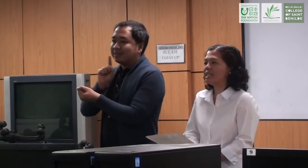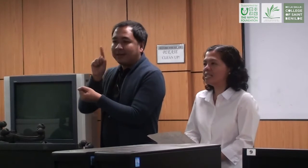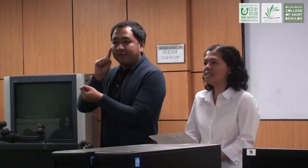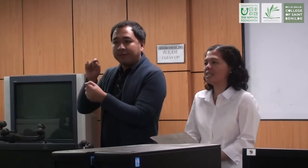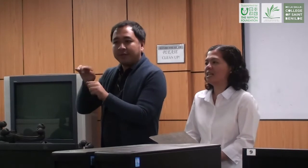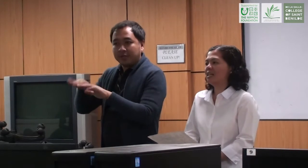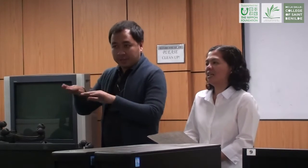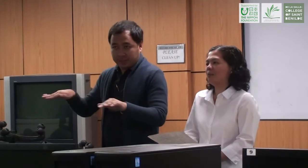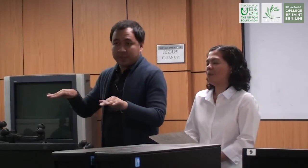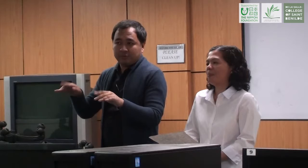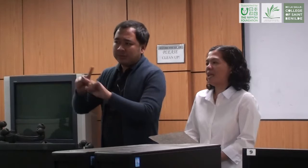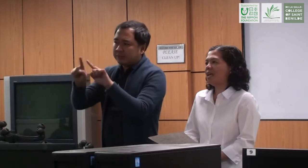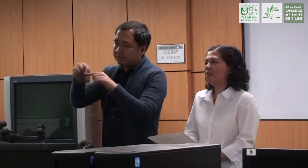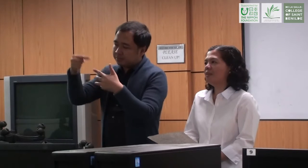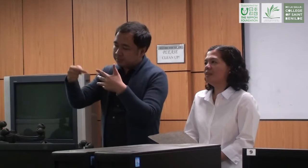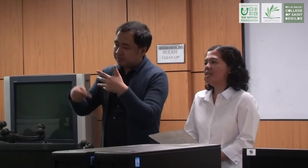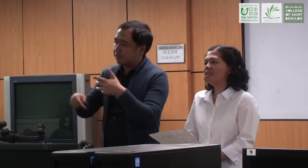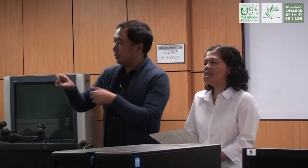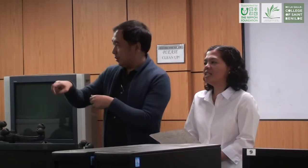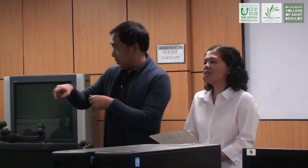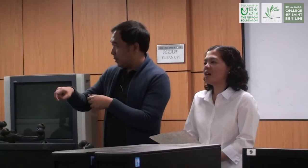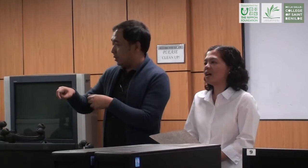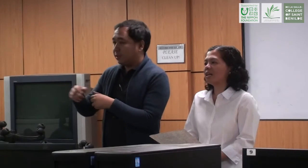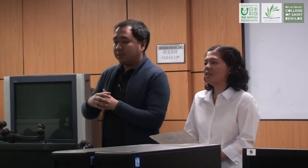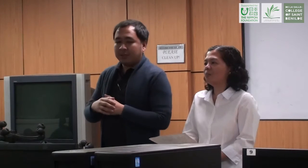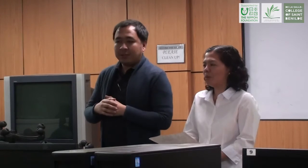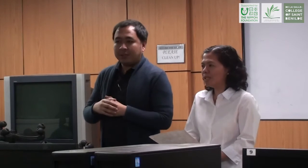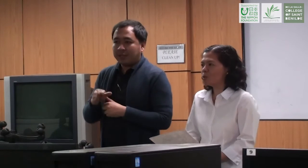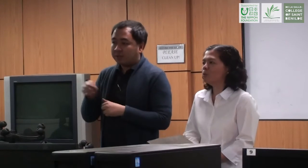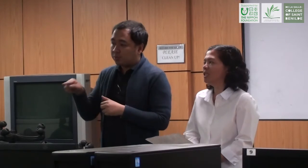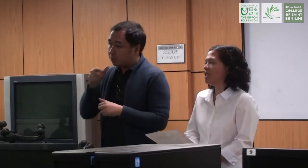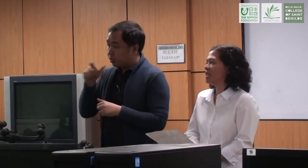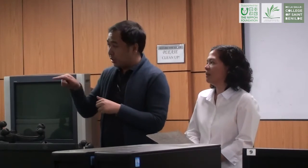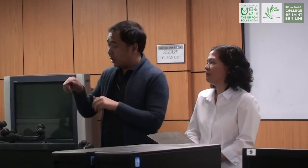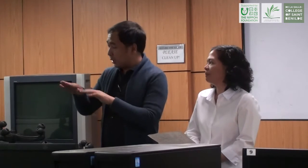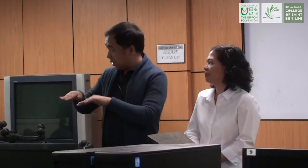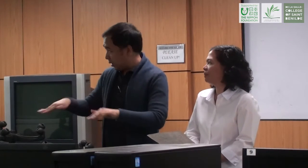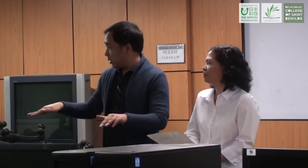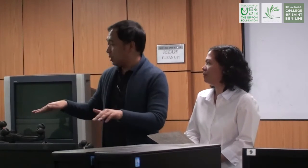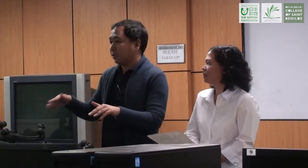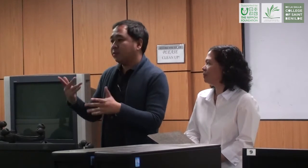their needs, and these kids are in the public schools.